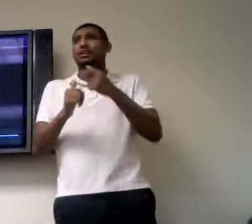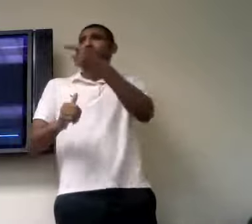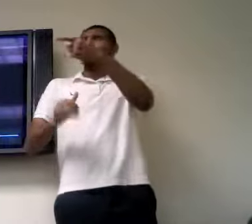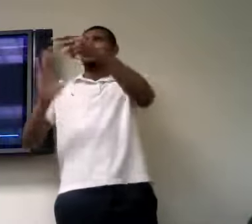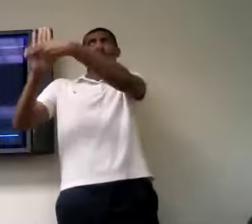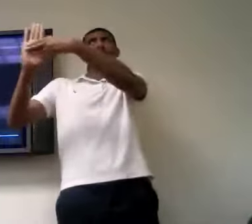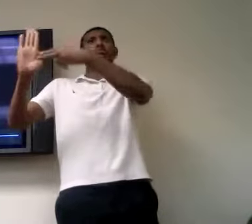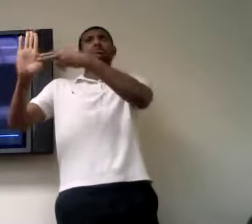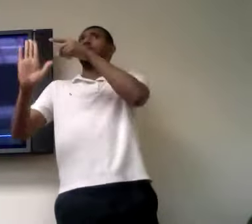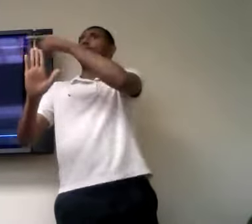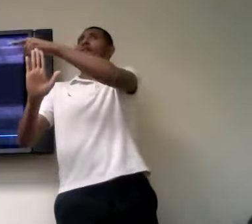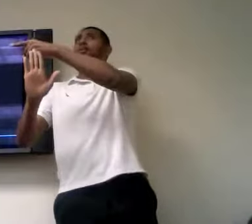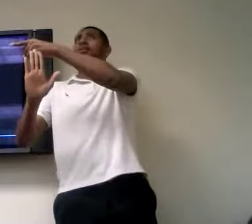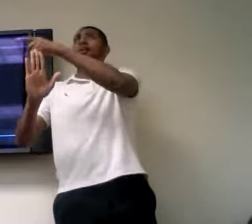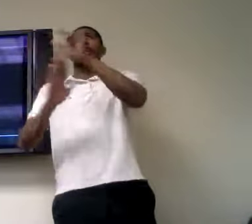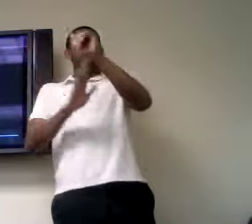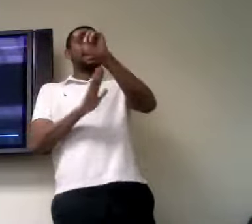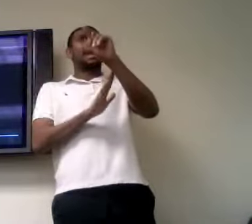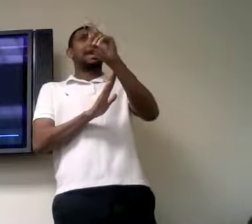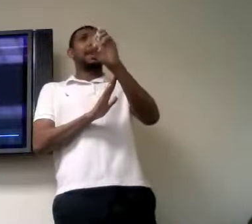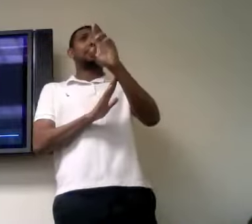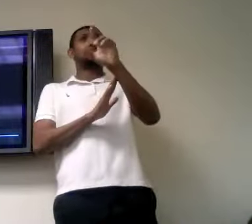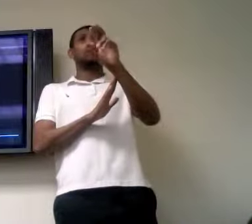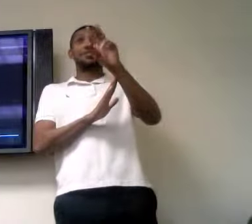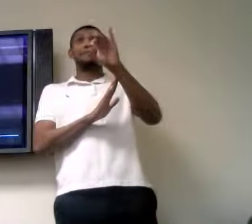as the Andersonville of the North.